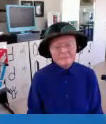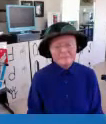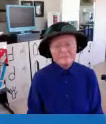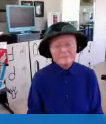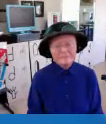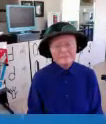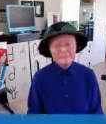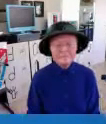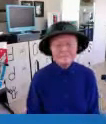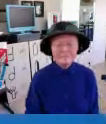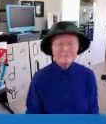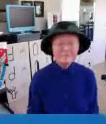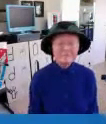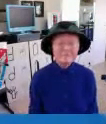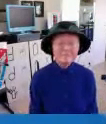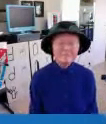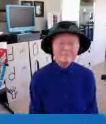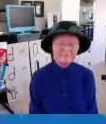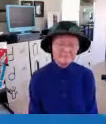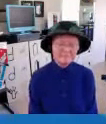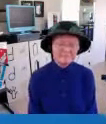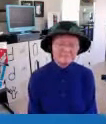different ways of showing that, though.